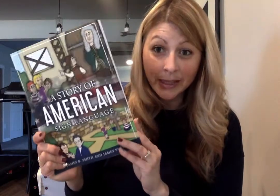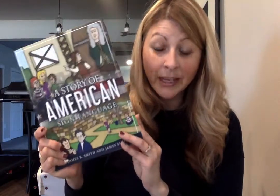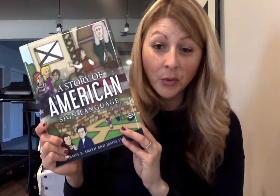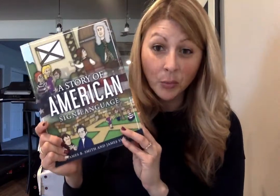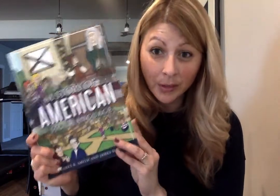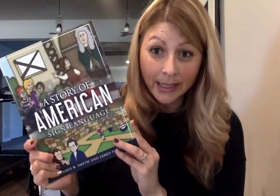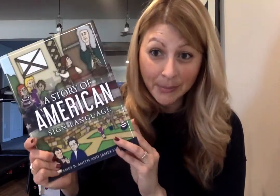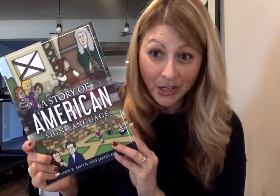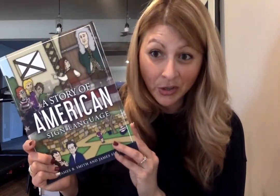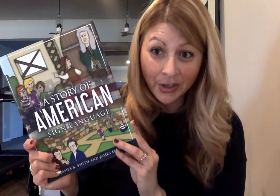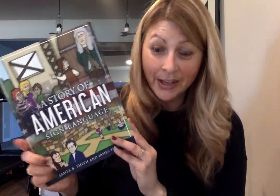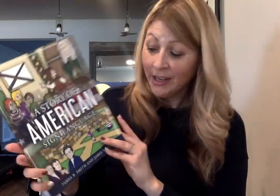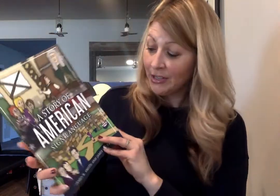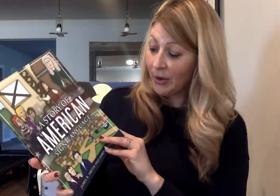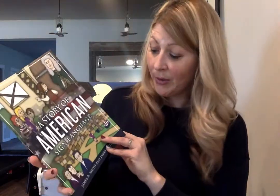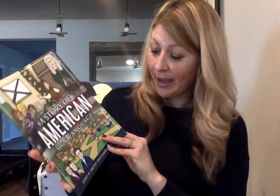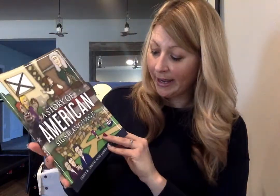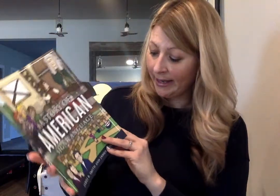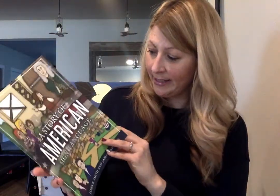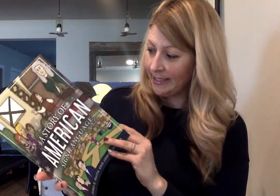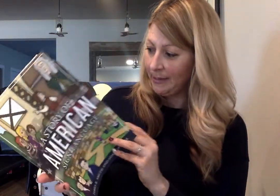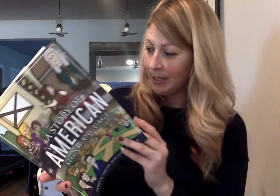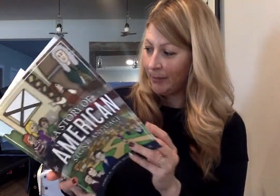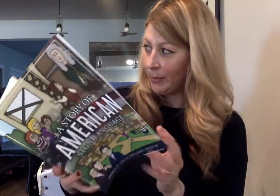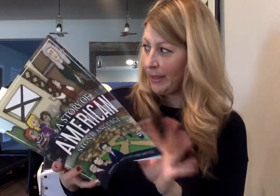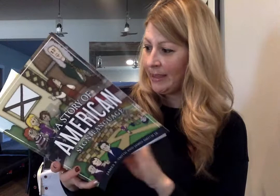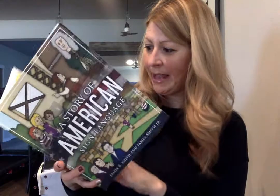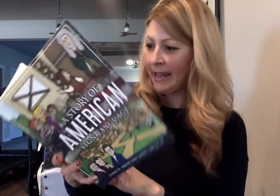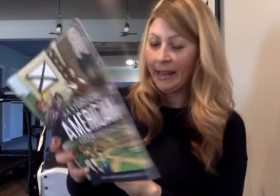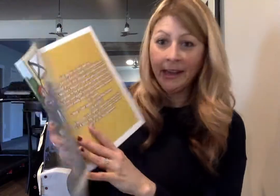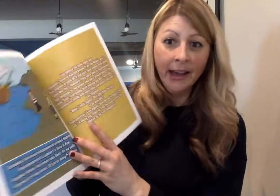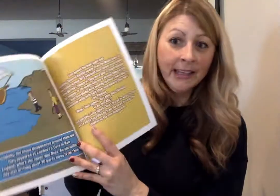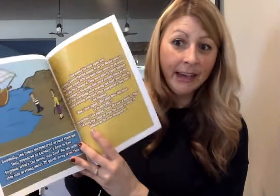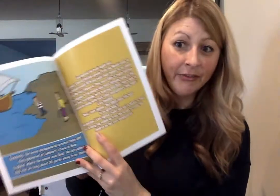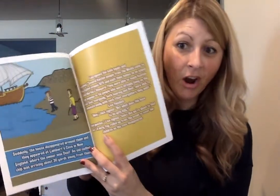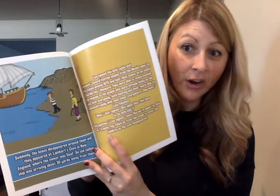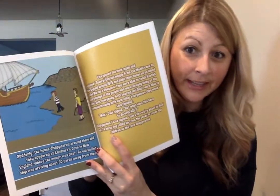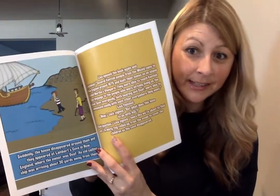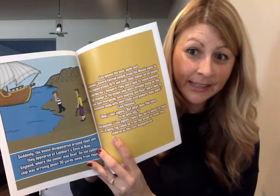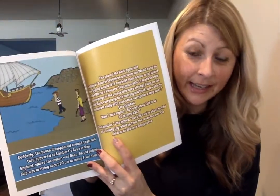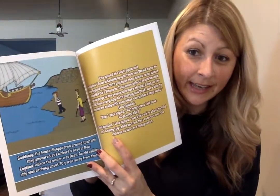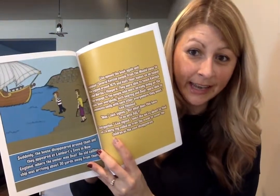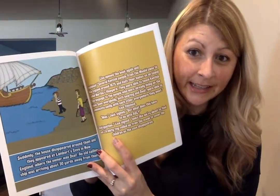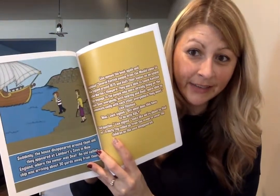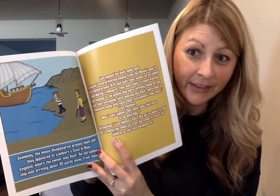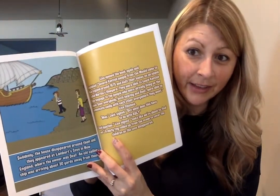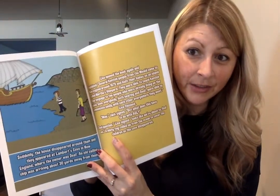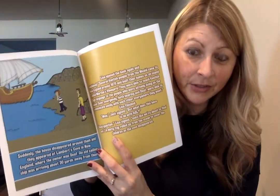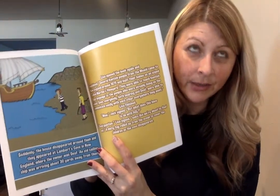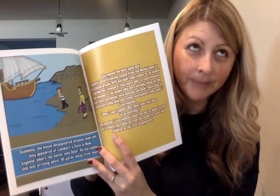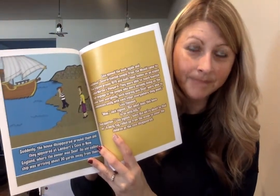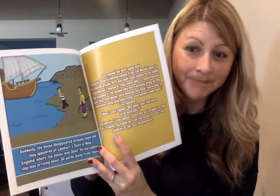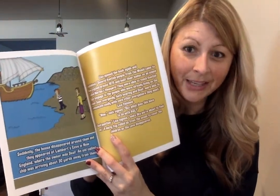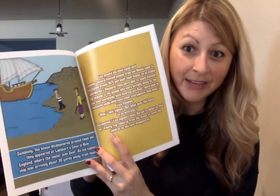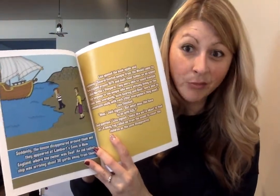really, really special. So I teamed up with a deaf artist and a deaf writer